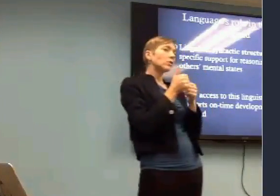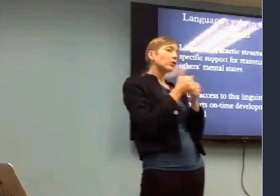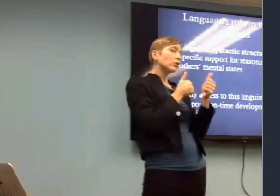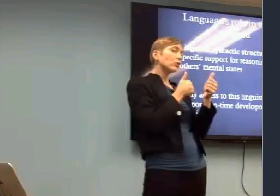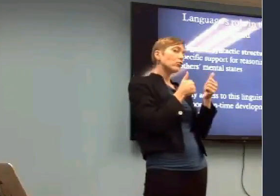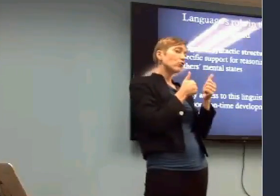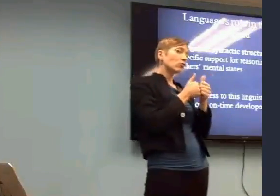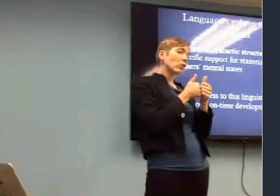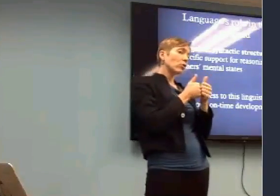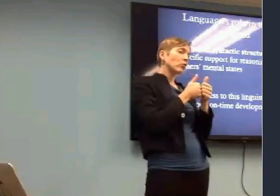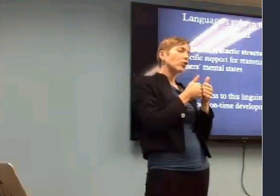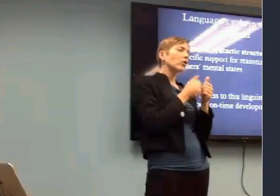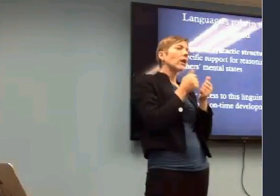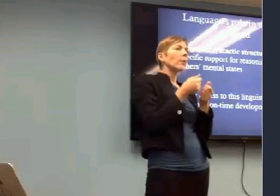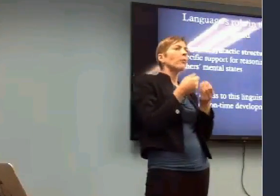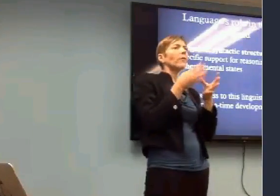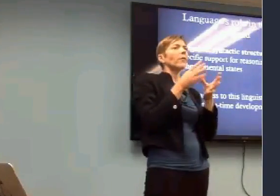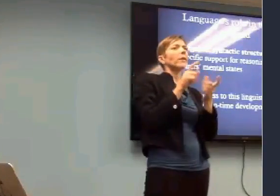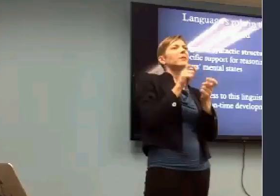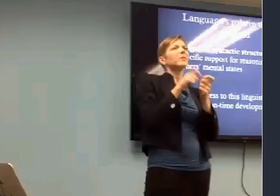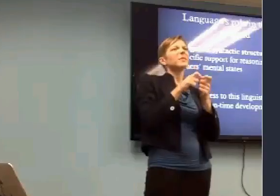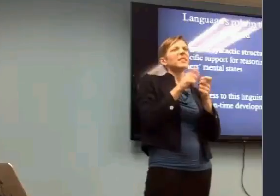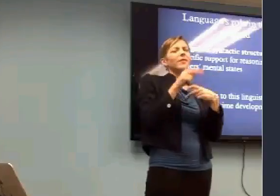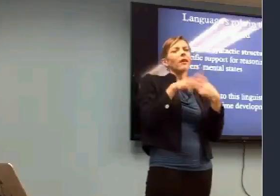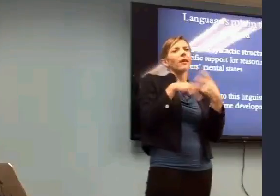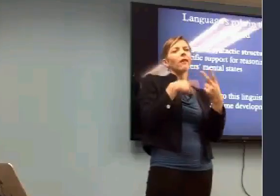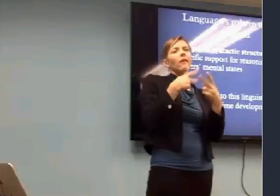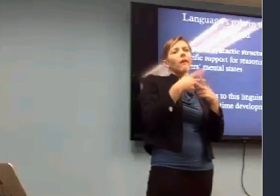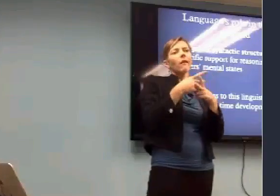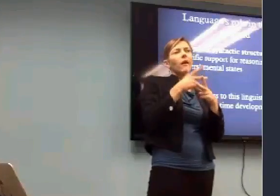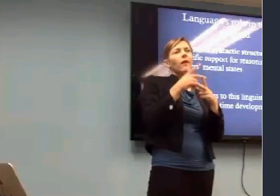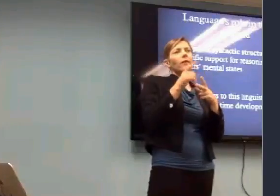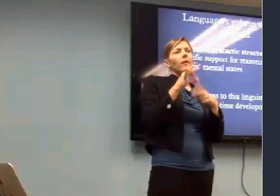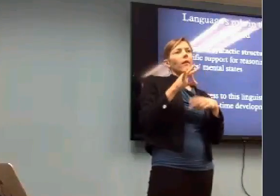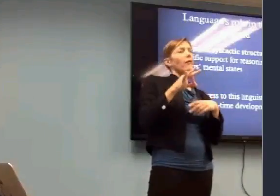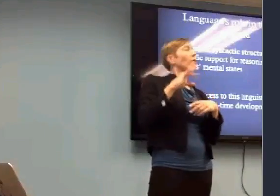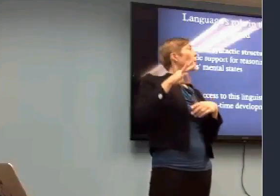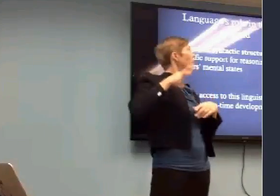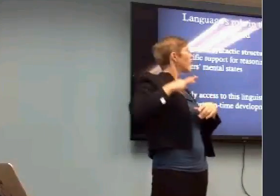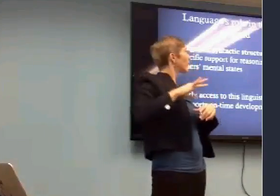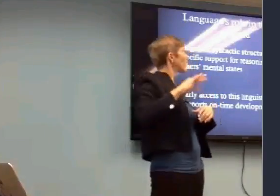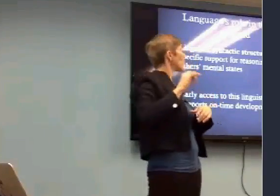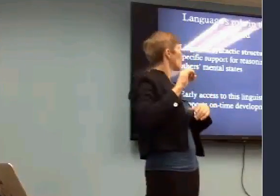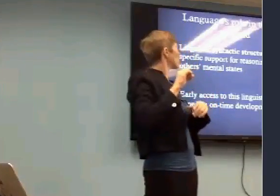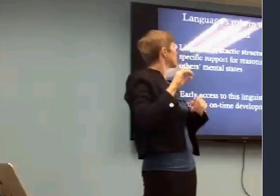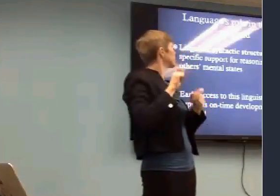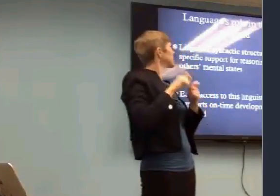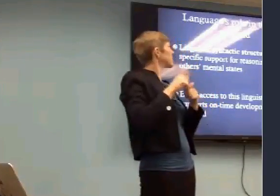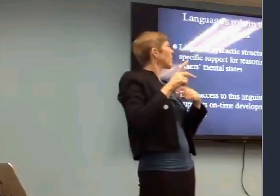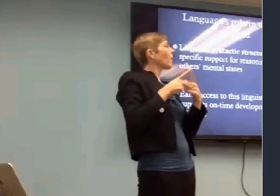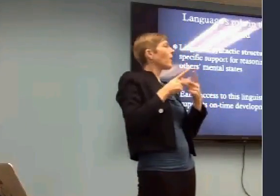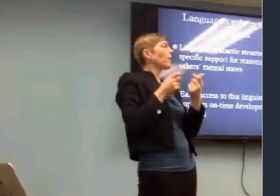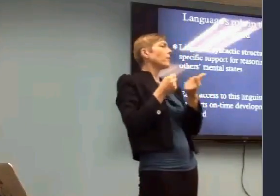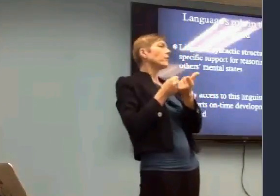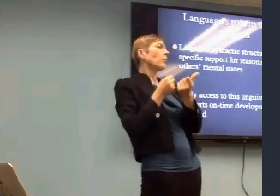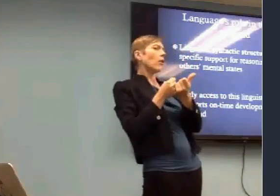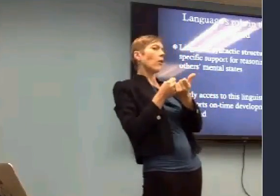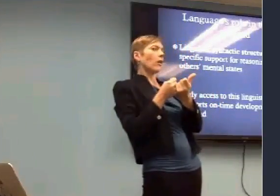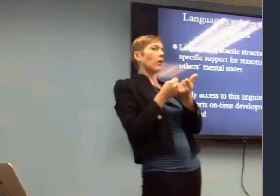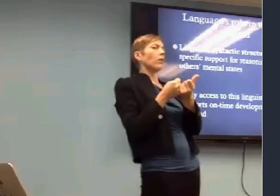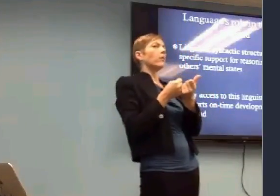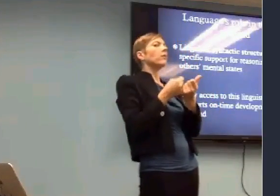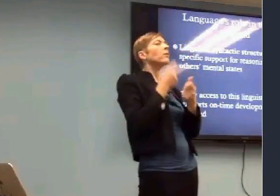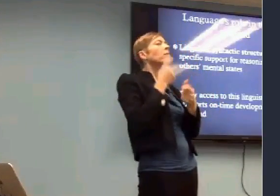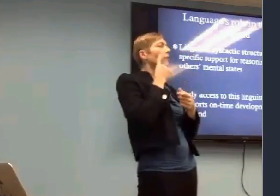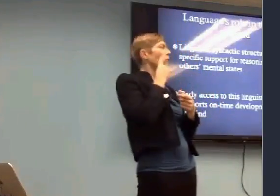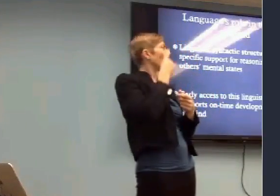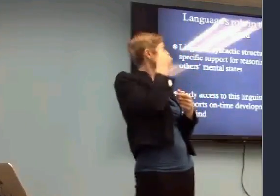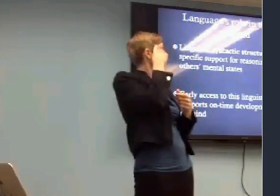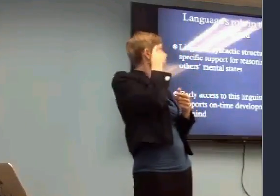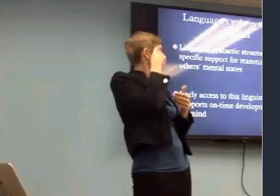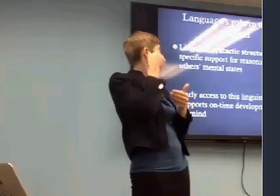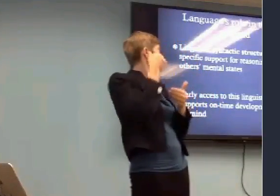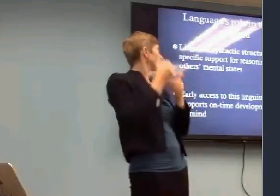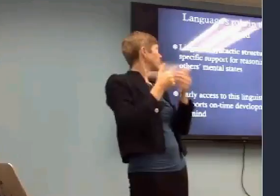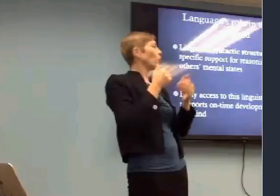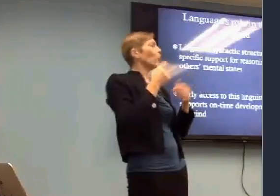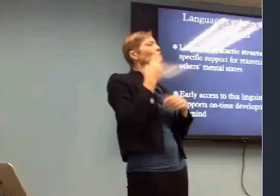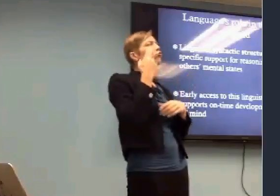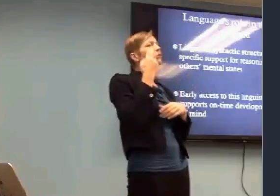language, is that linguistic syntact structures will provide specific supports